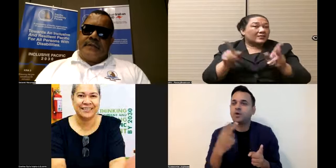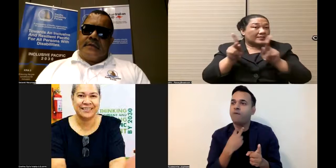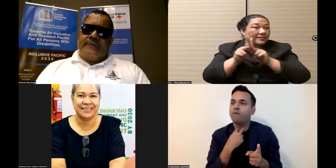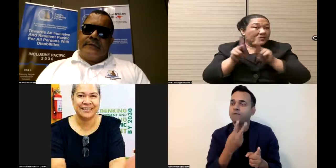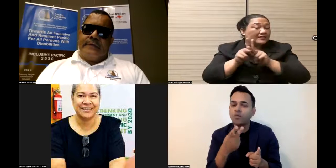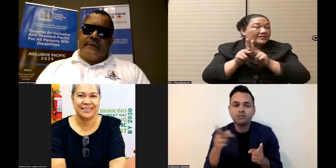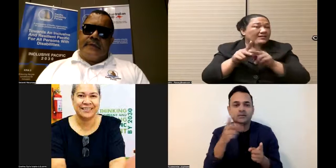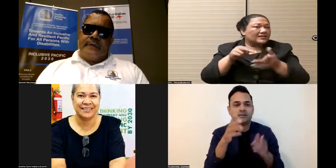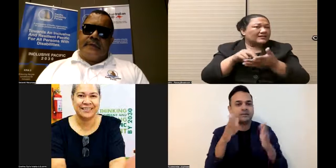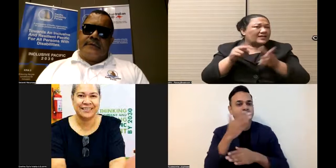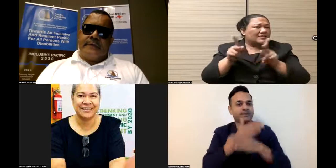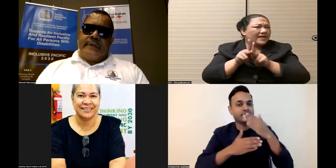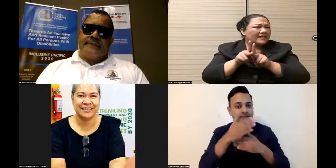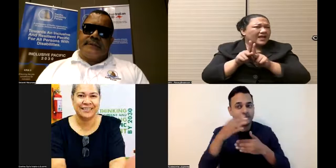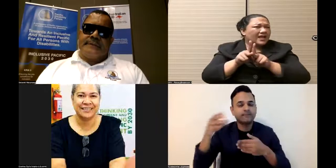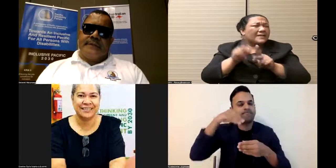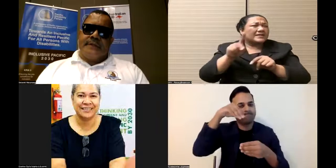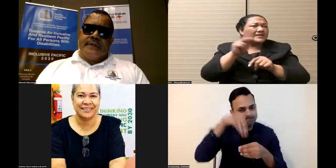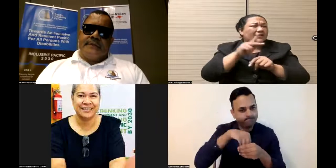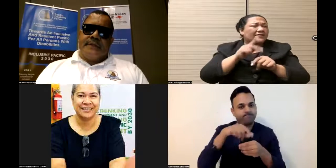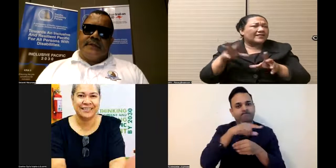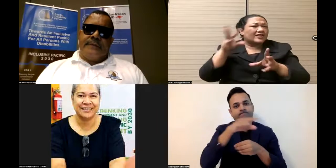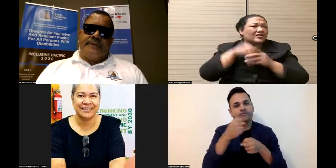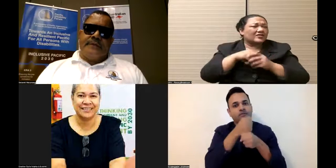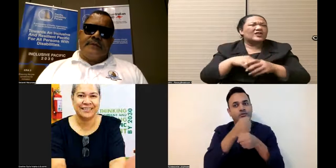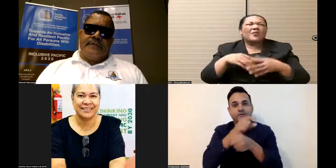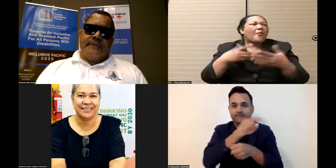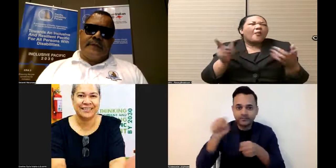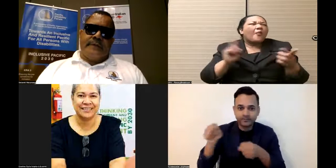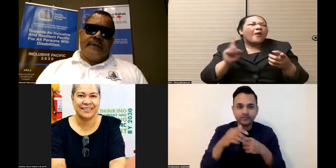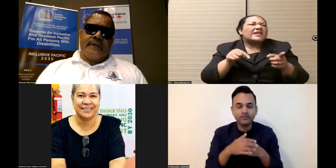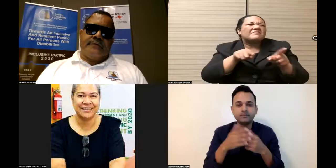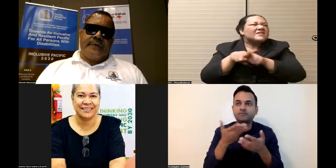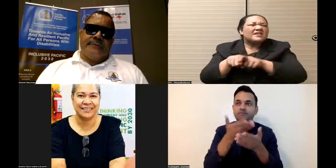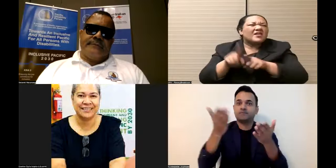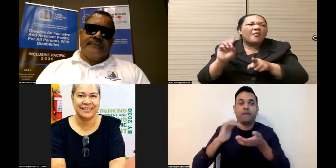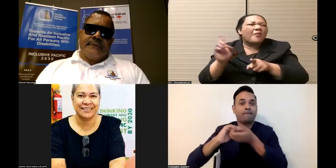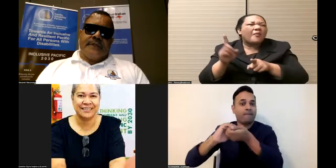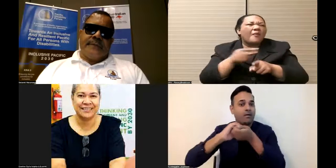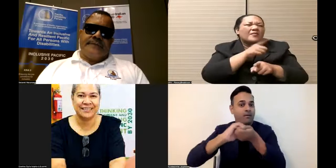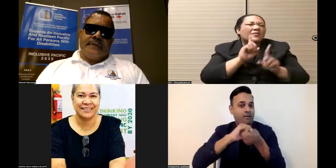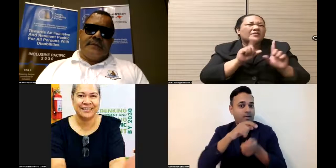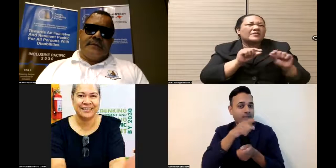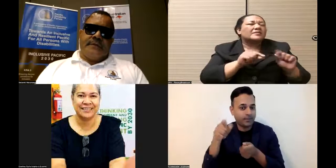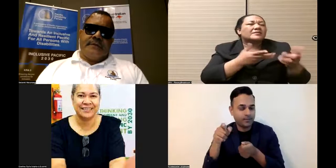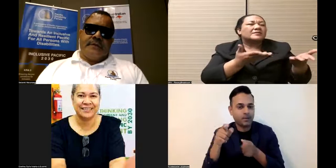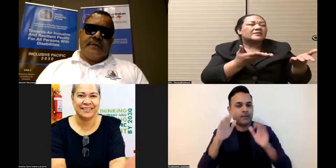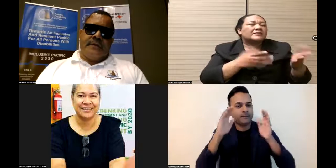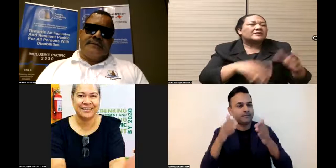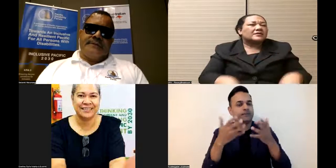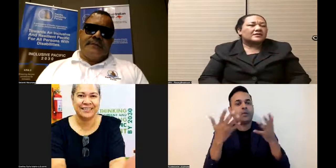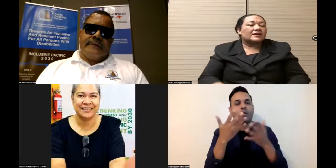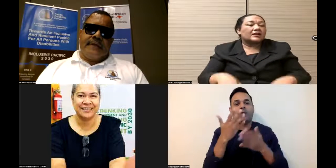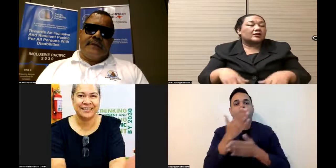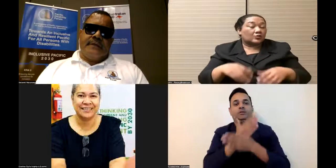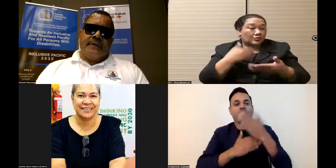like moving forward. And that breakout session is certainly an opportunity to do that. So we'd like to capture the all